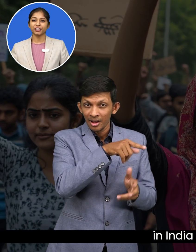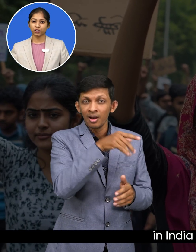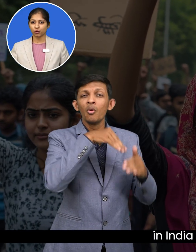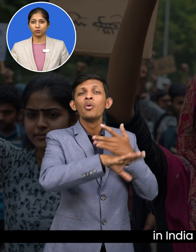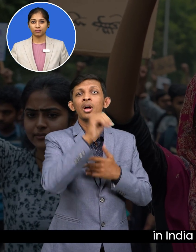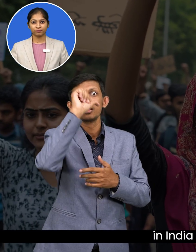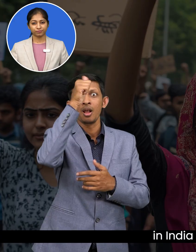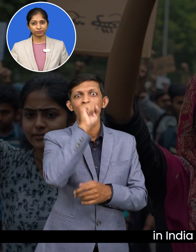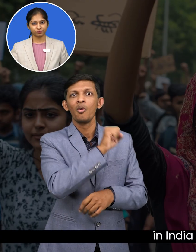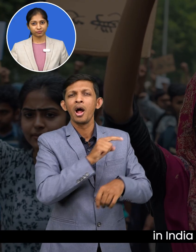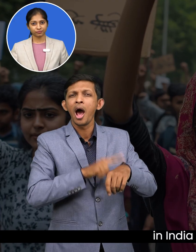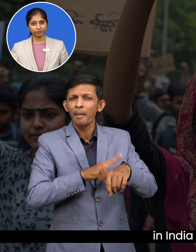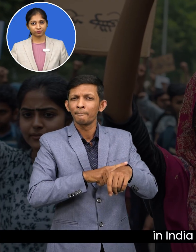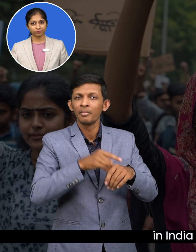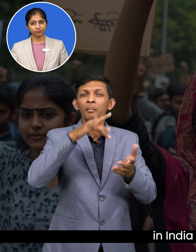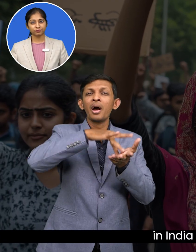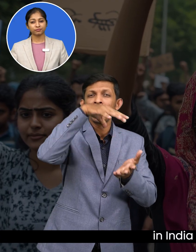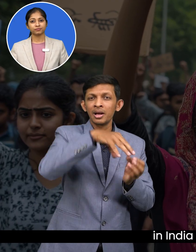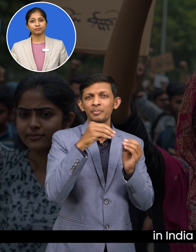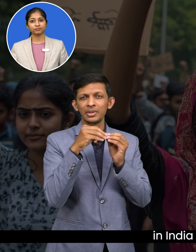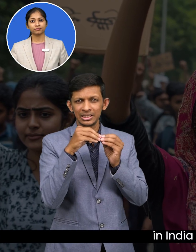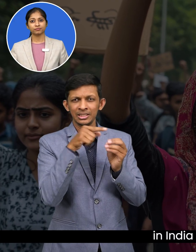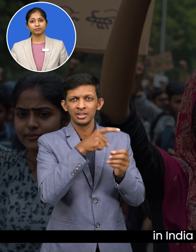during British rule.